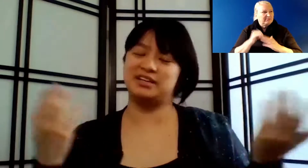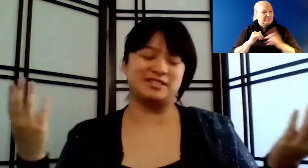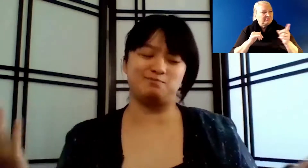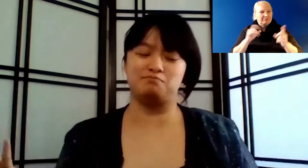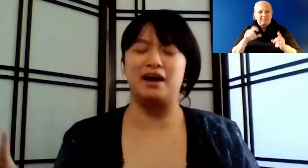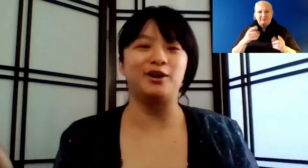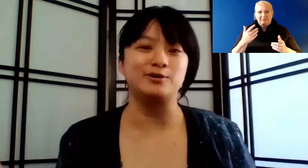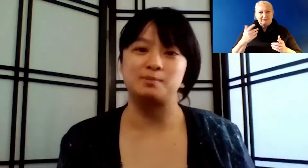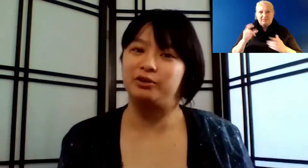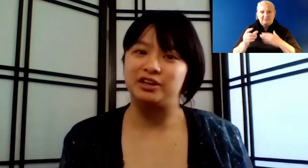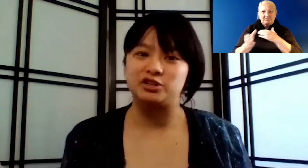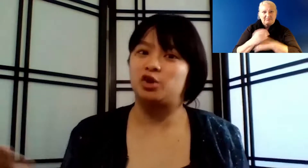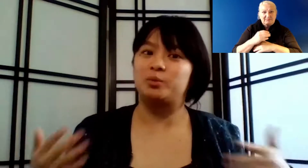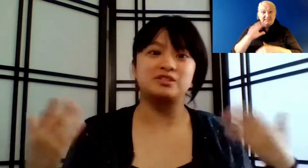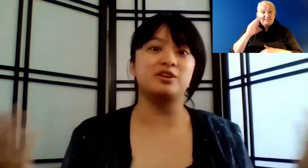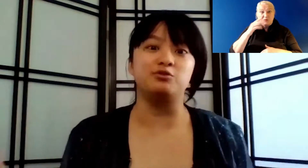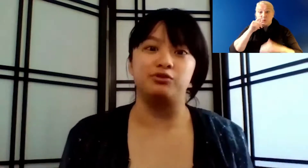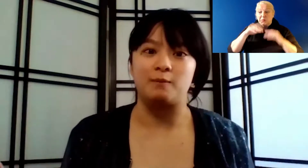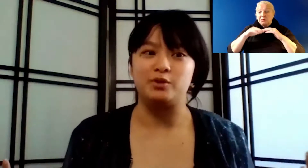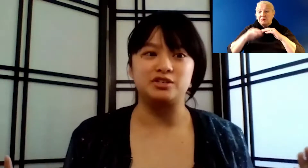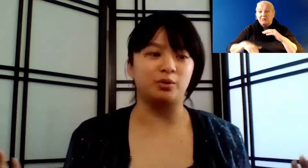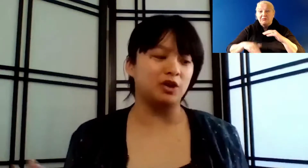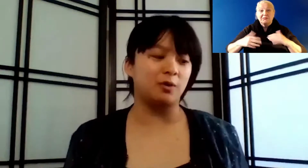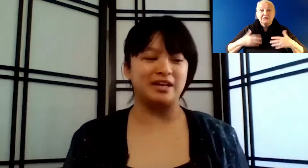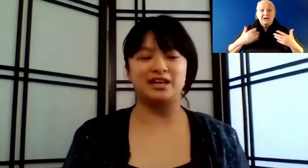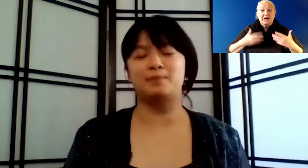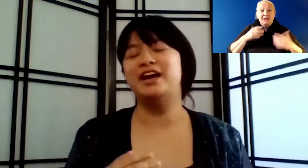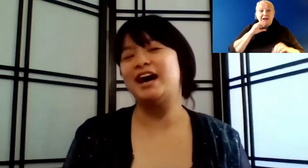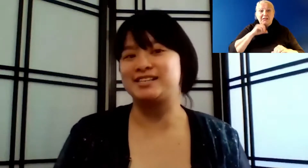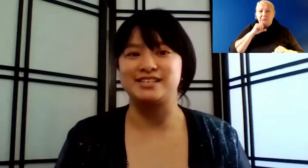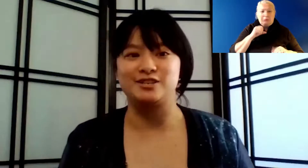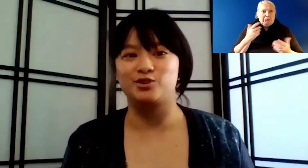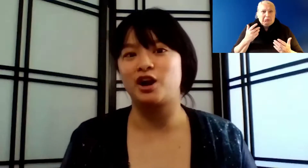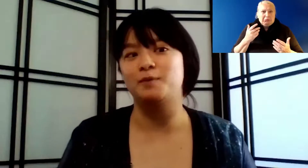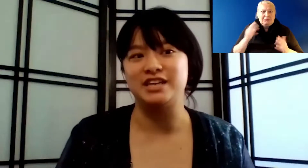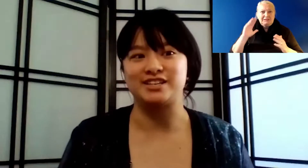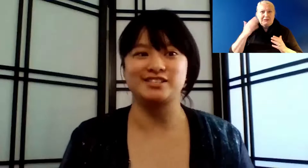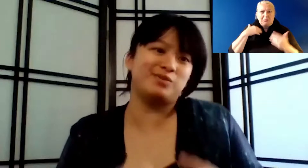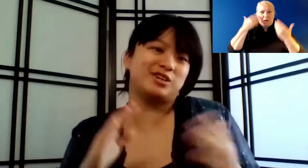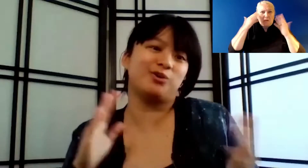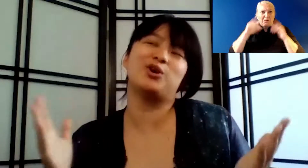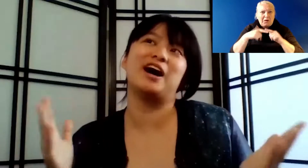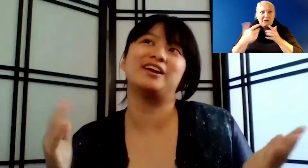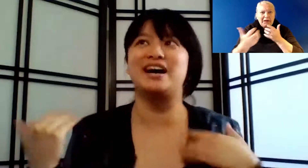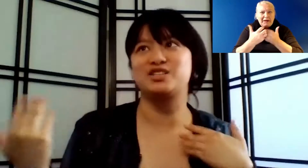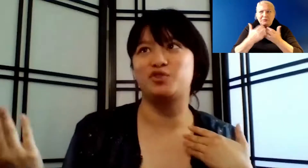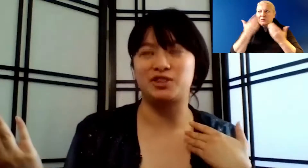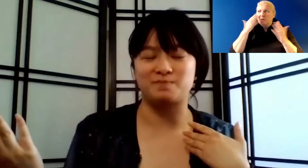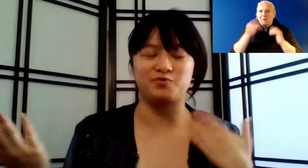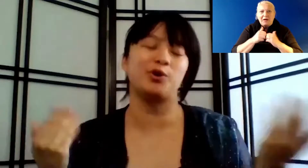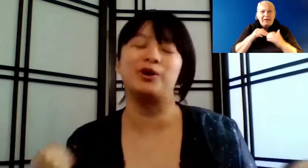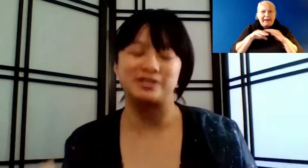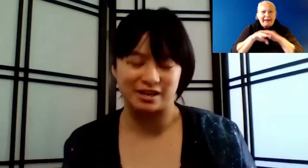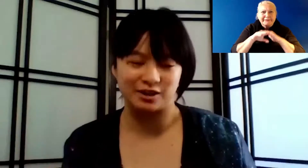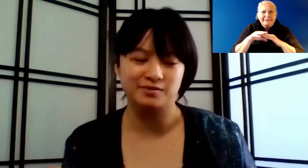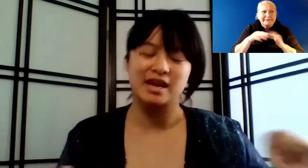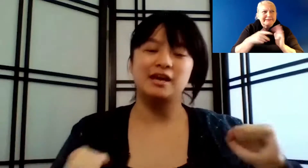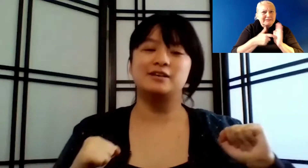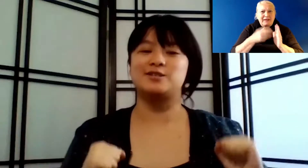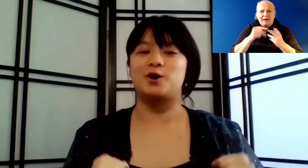because minors apparently don't know what's good for them. We don't know anything about access needs or accommodations, and we don't know how to ask for them for ourselves. So we